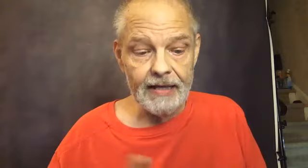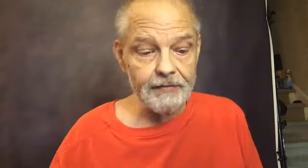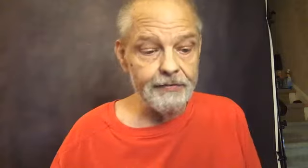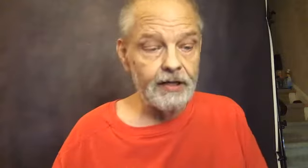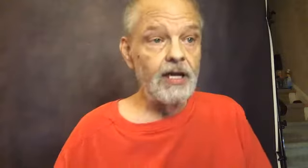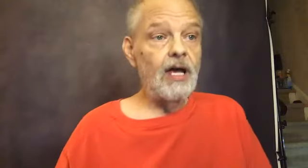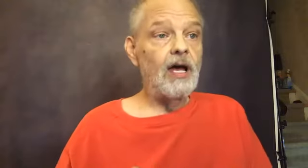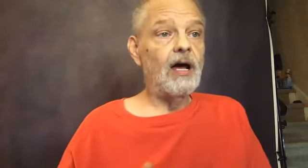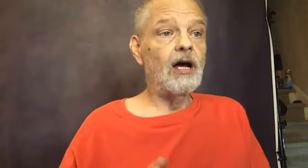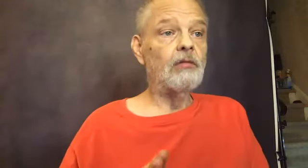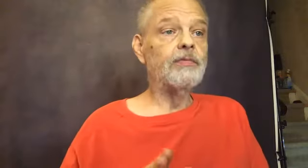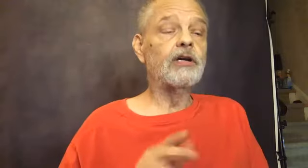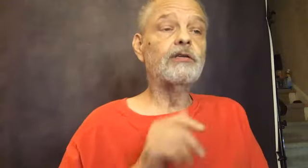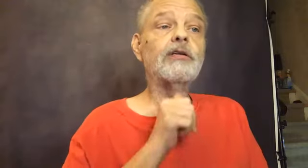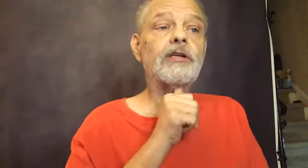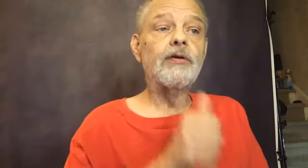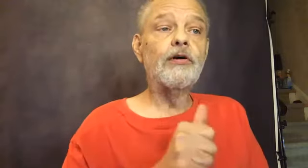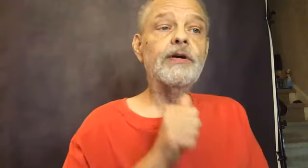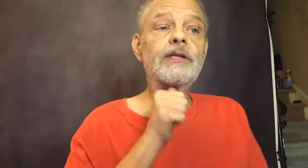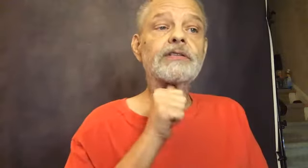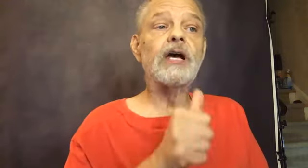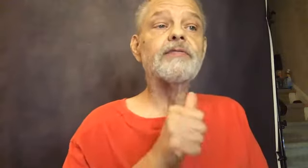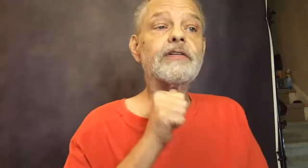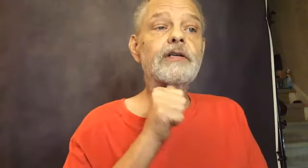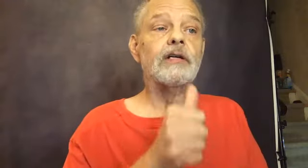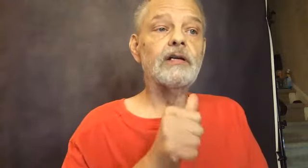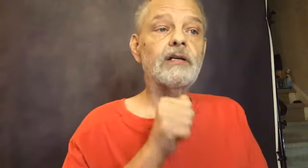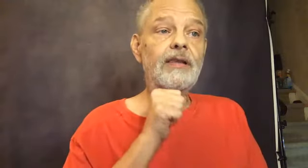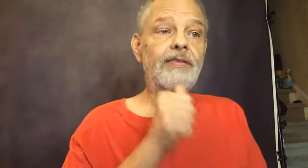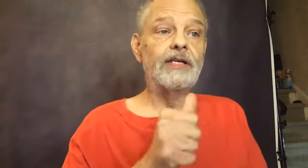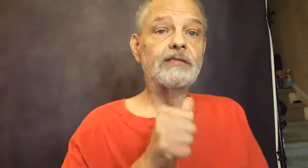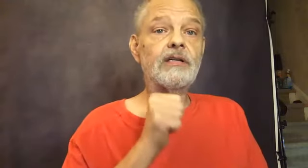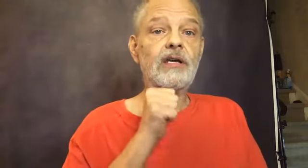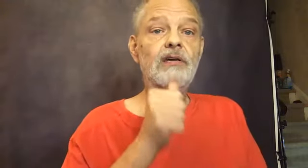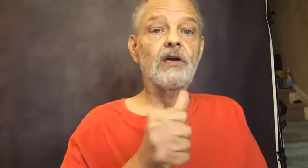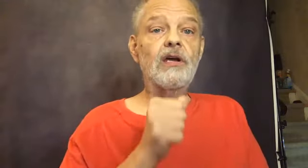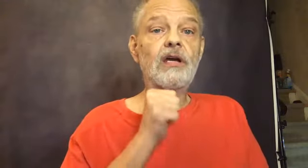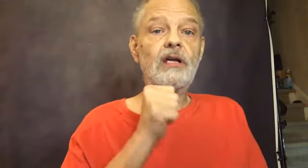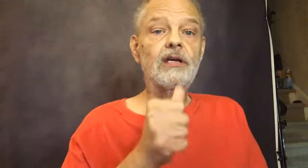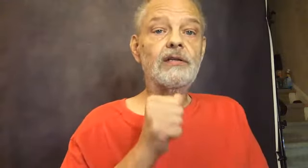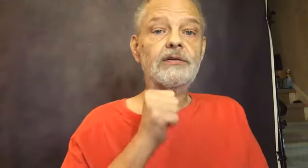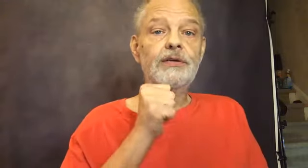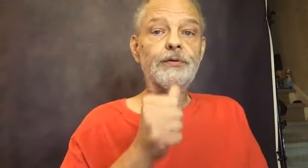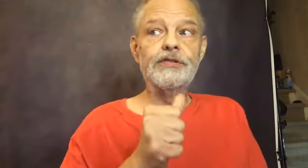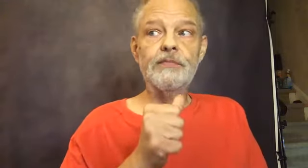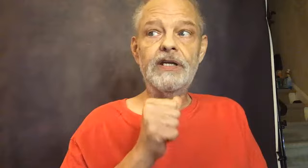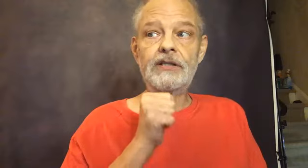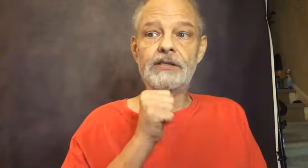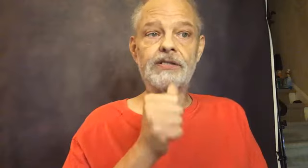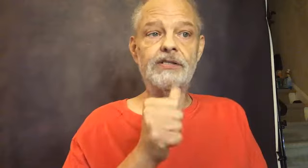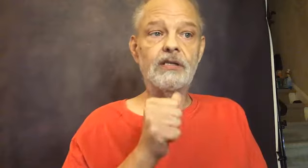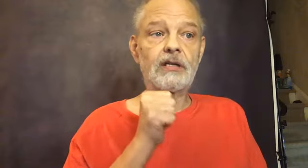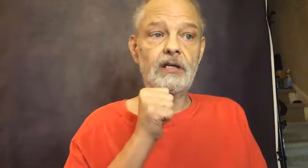negative thing. They're throwing in the sign for this, which means